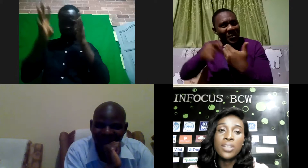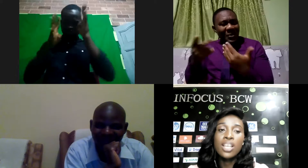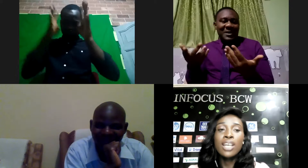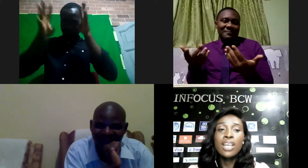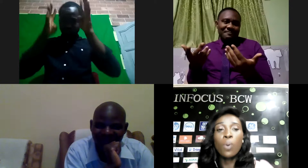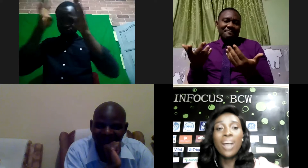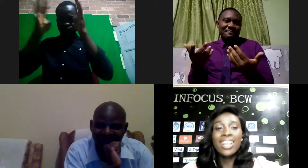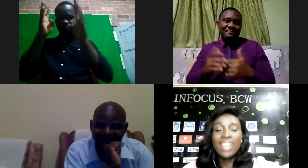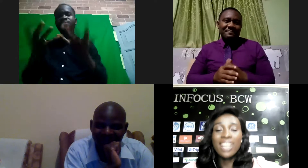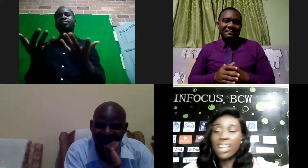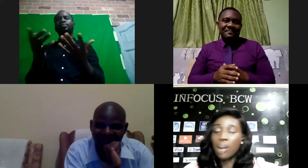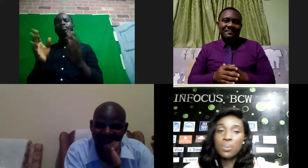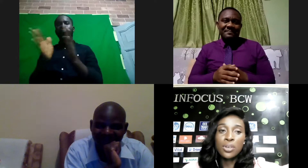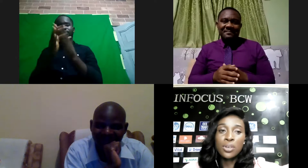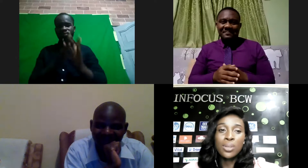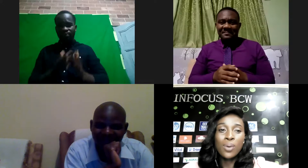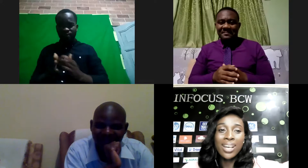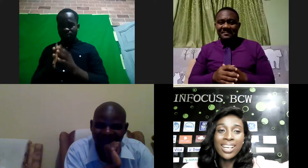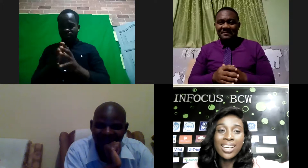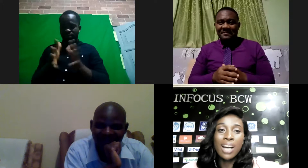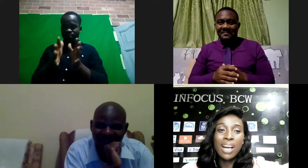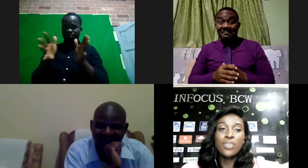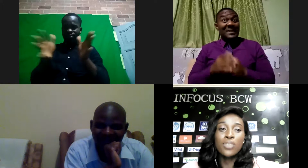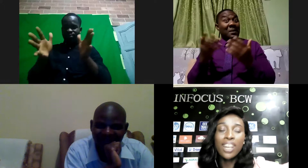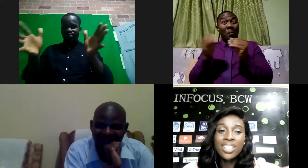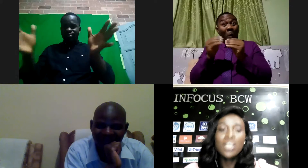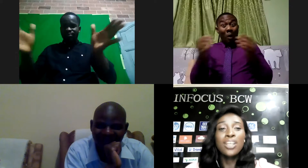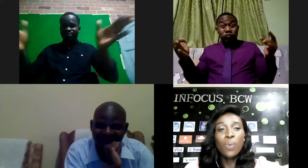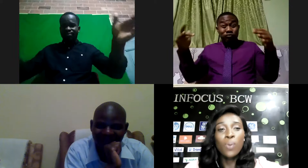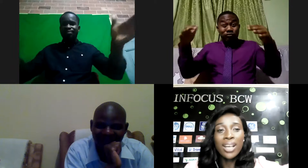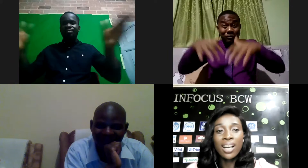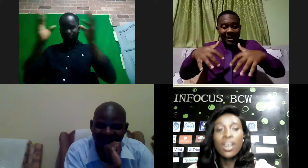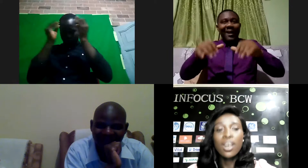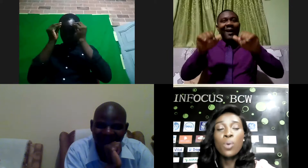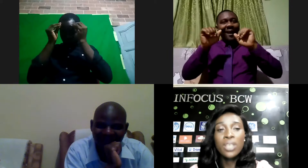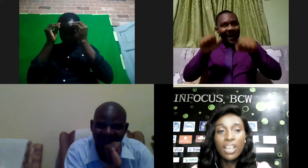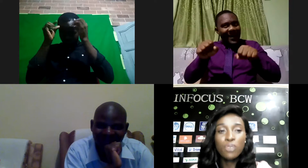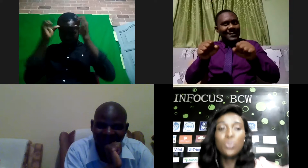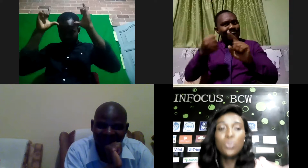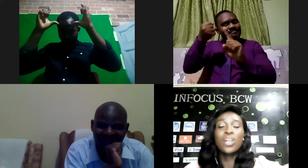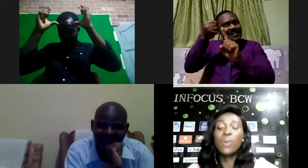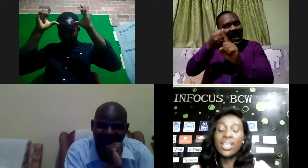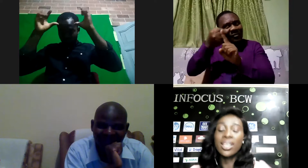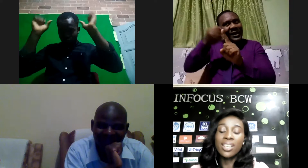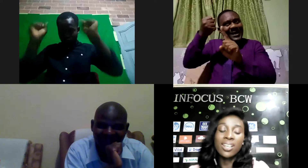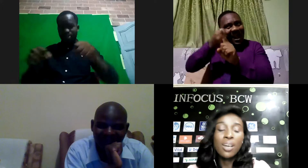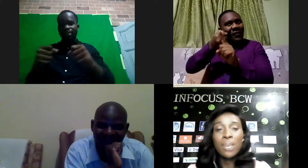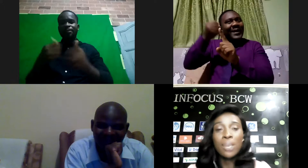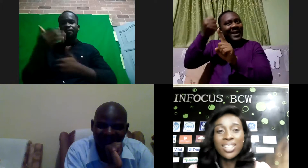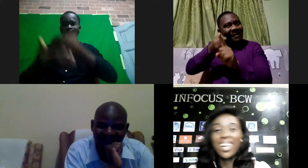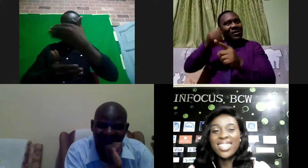conference. The wider the gap, the wider the gap of knowledge, the wider we kind of push away